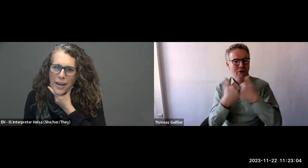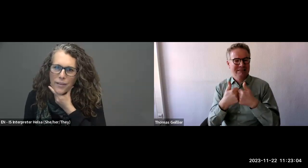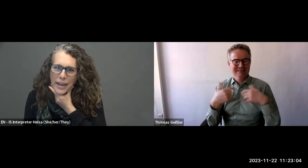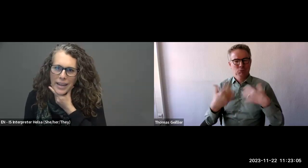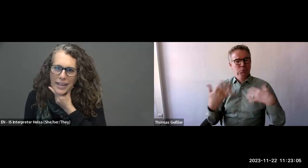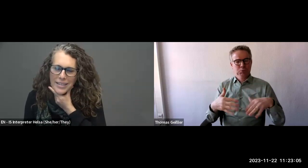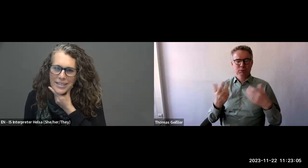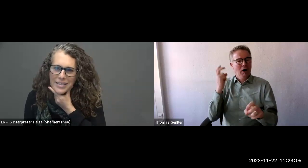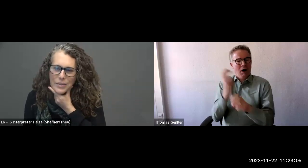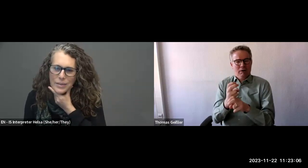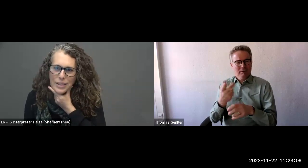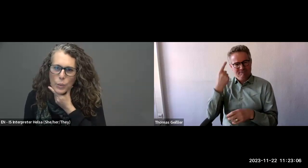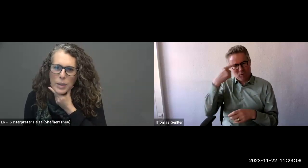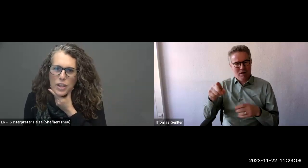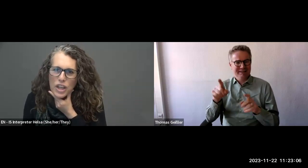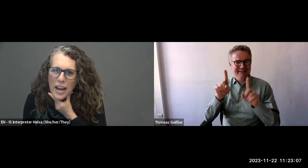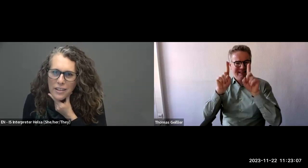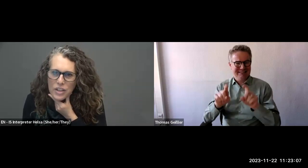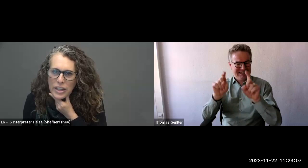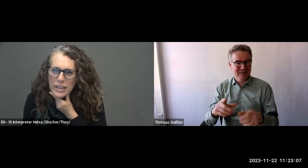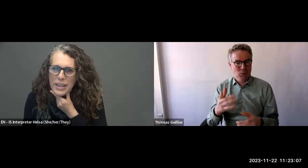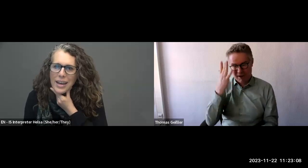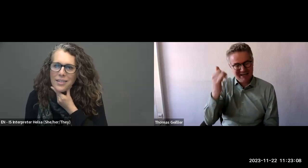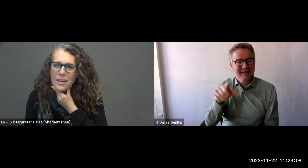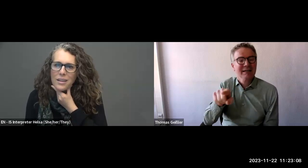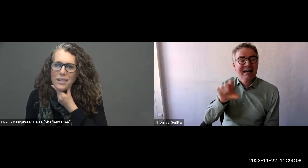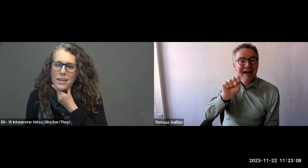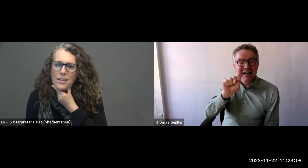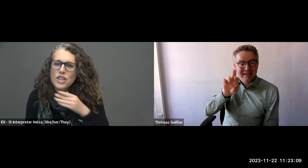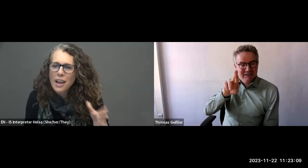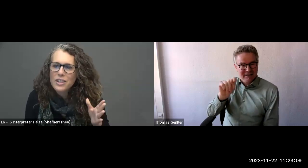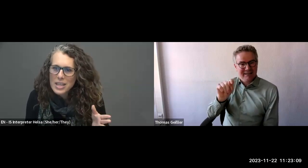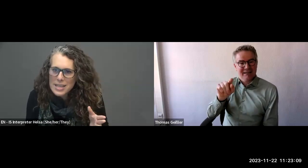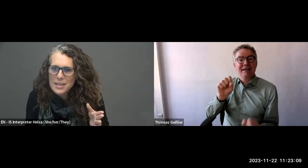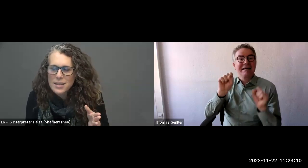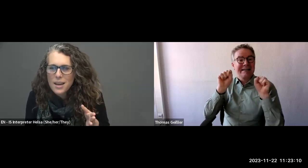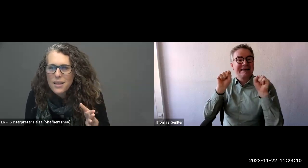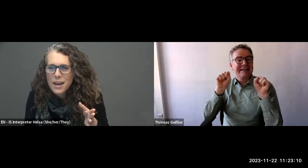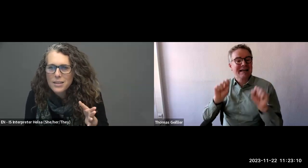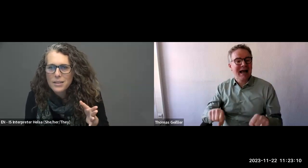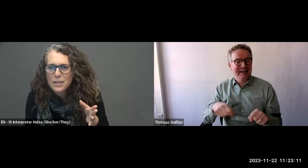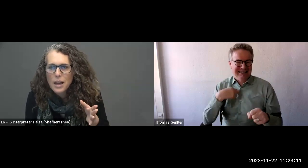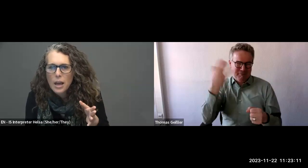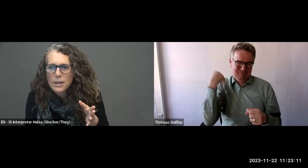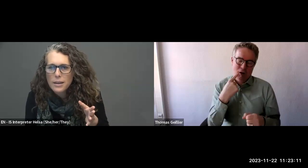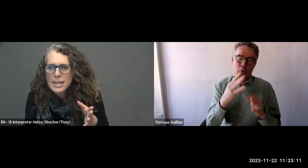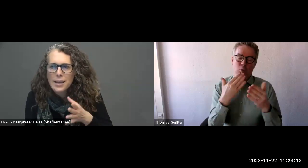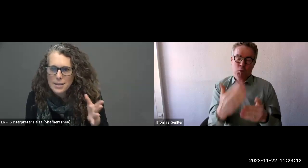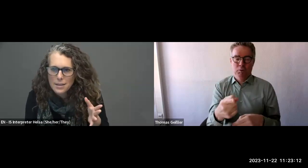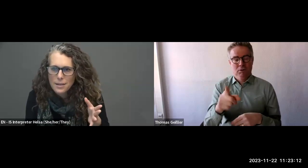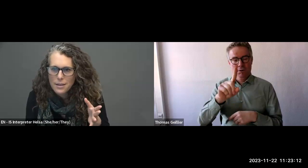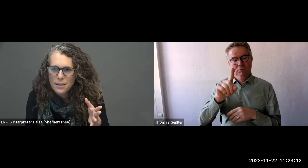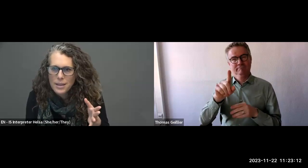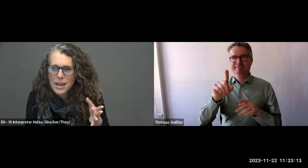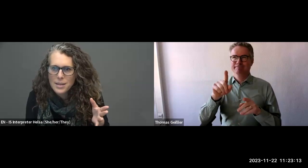we have a really big challenge there, and the challenge is that